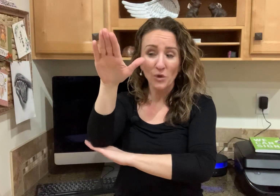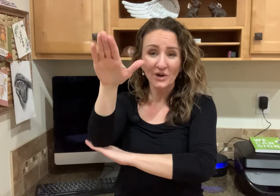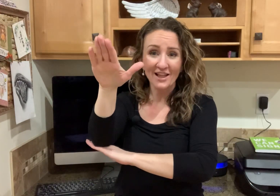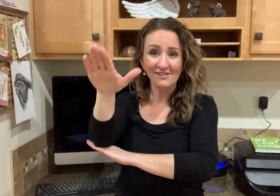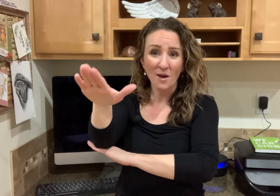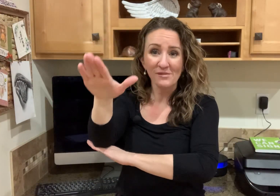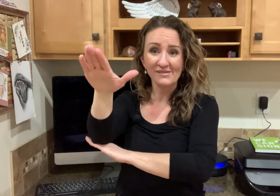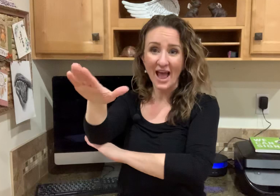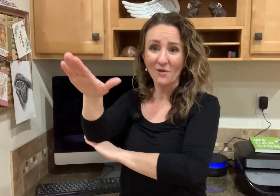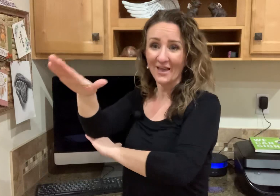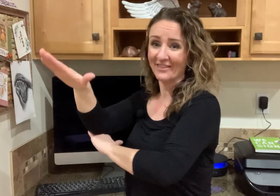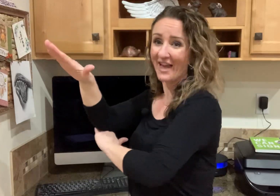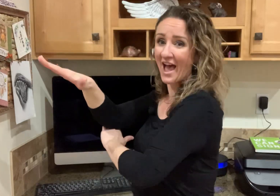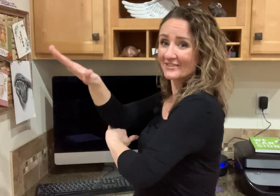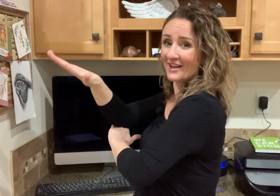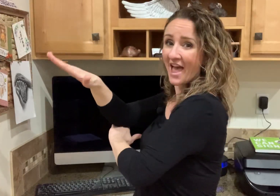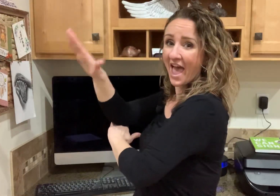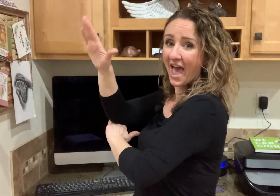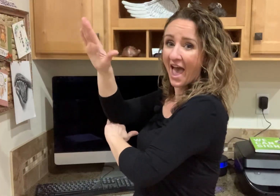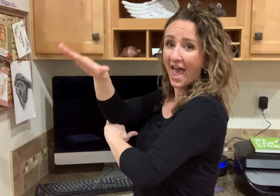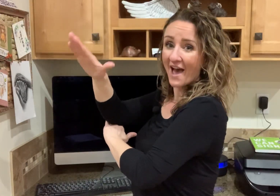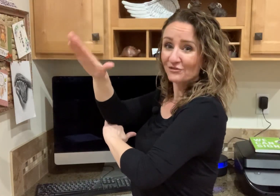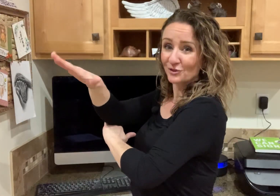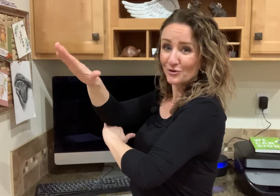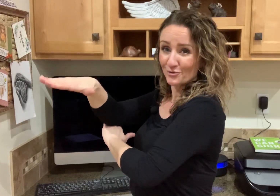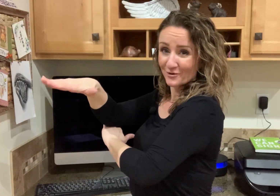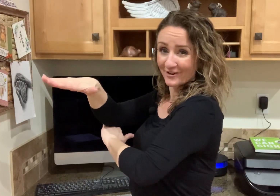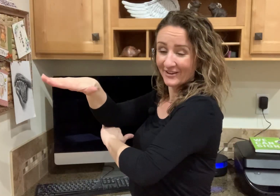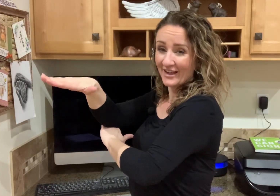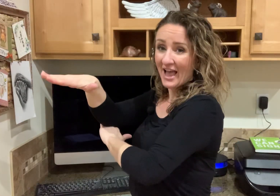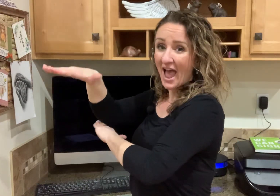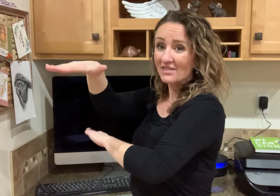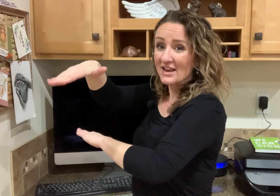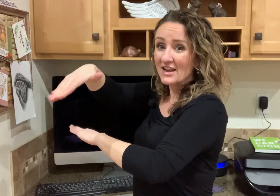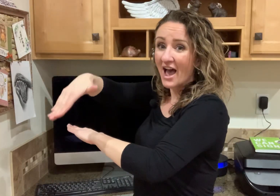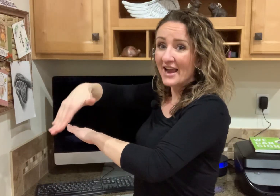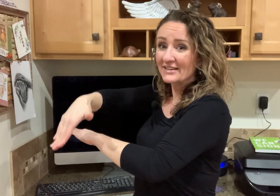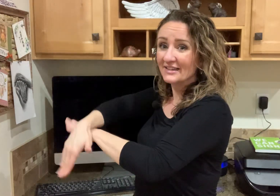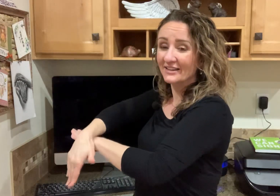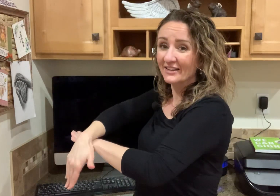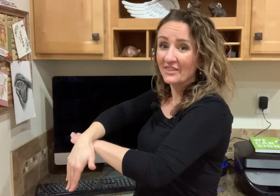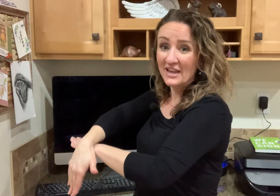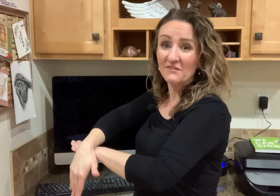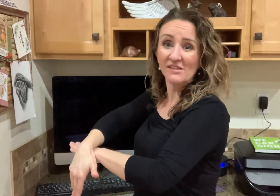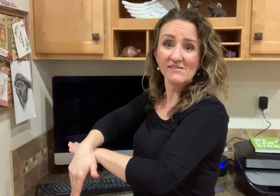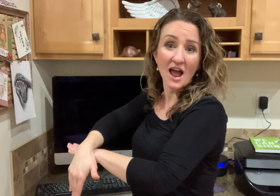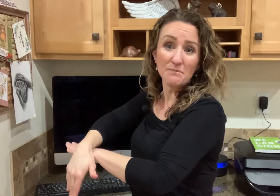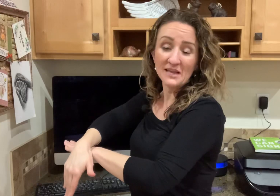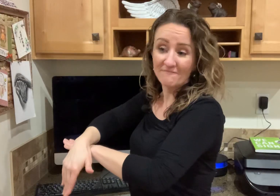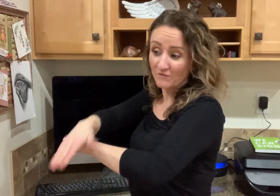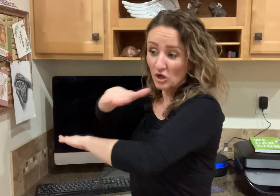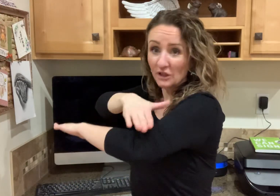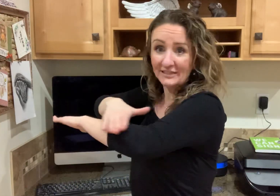and comes down like that. Afternoon. And then night, think of the sun being fully